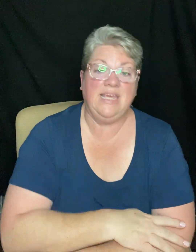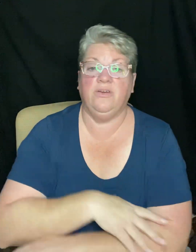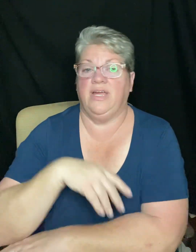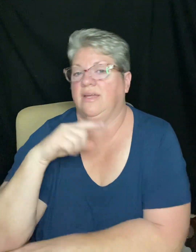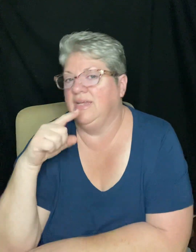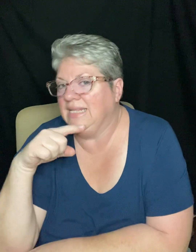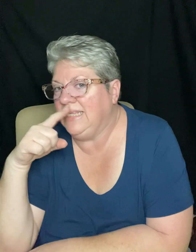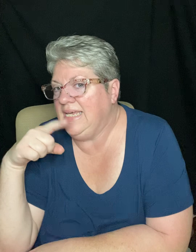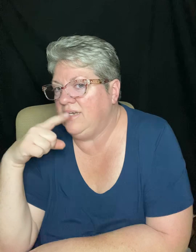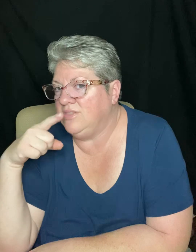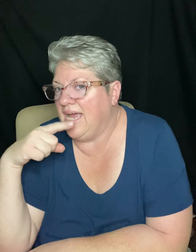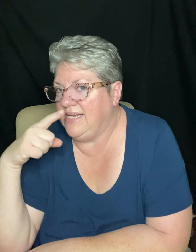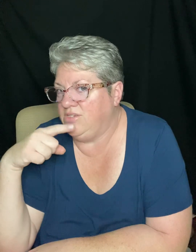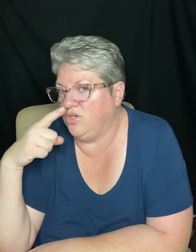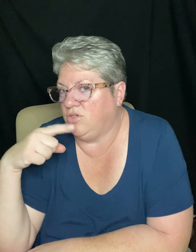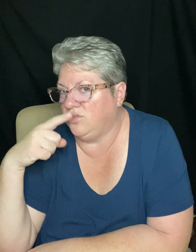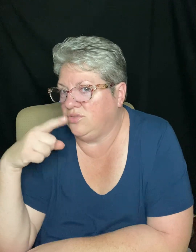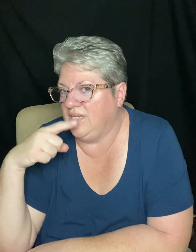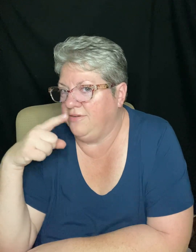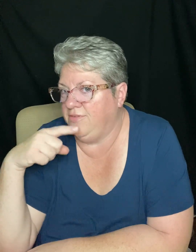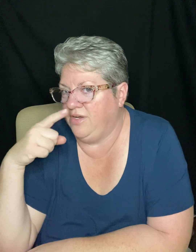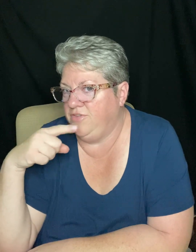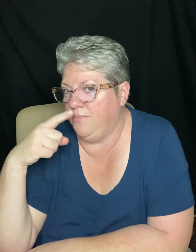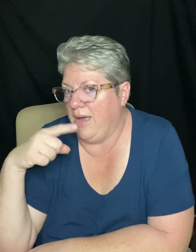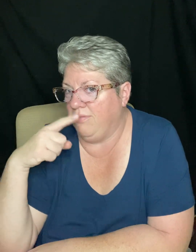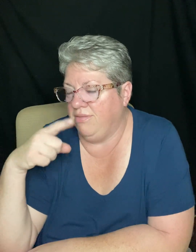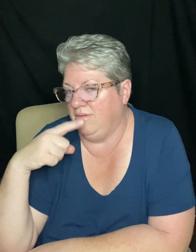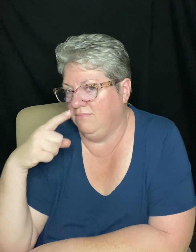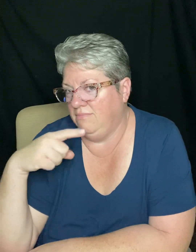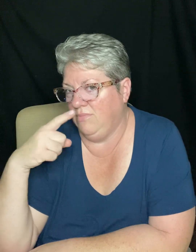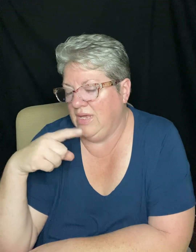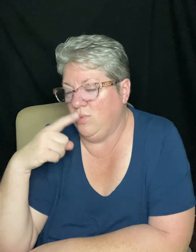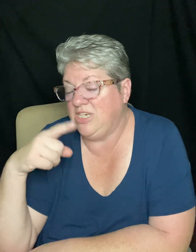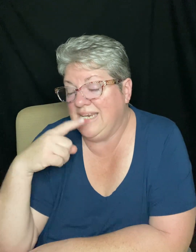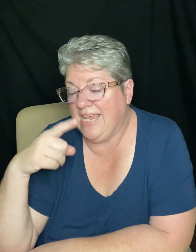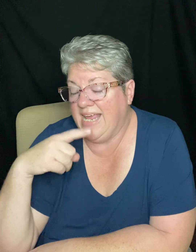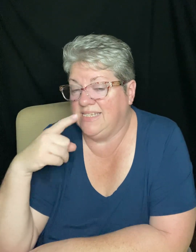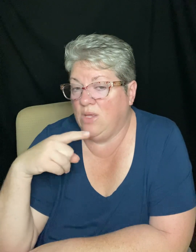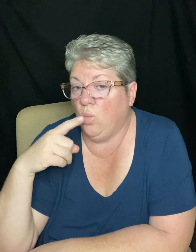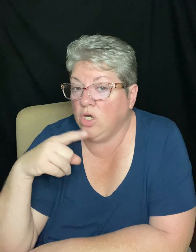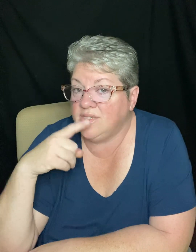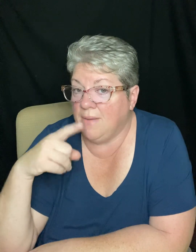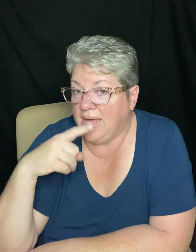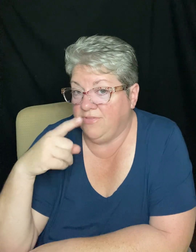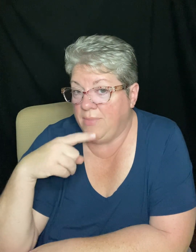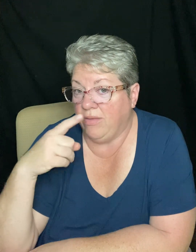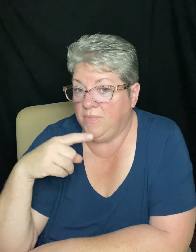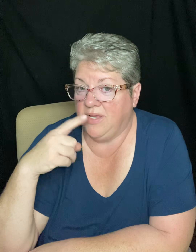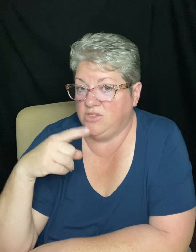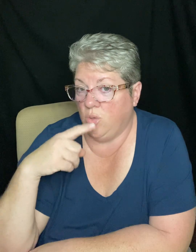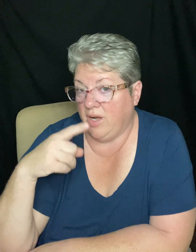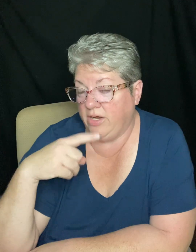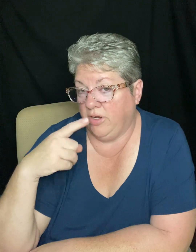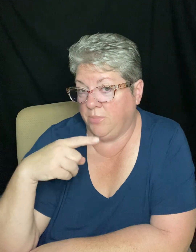Hearing, little tiny circles in front of your mouth, which indicates that words come out of your mouth because you are a hearing